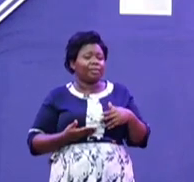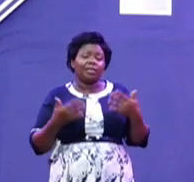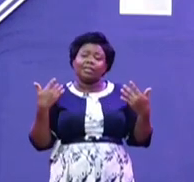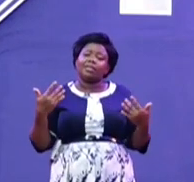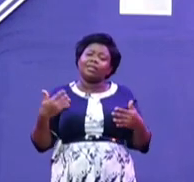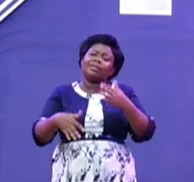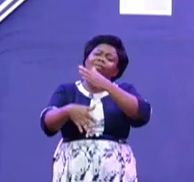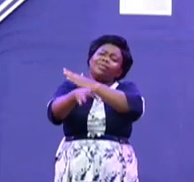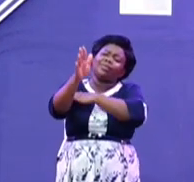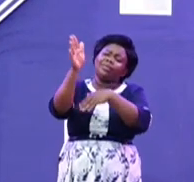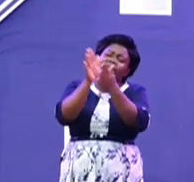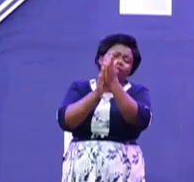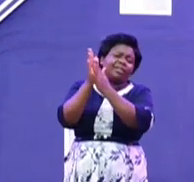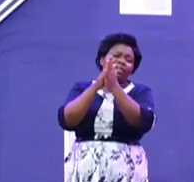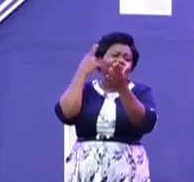ndaba it's beyond just